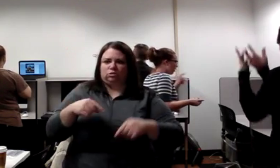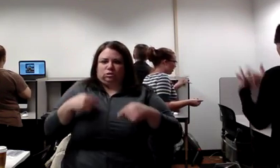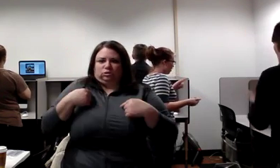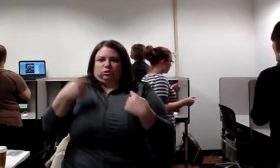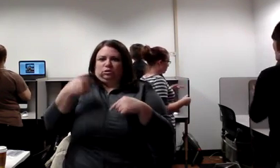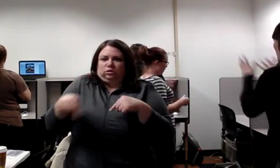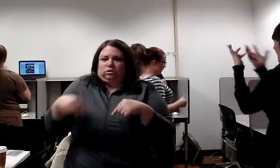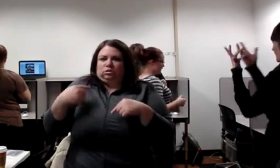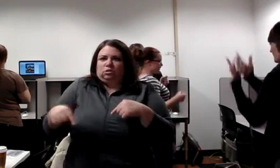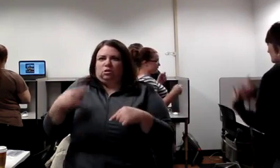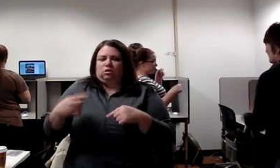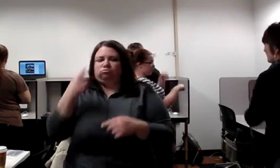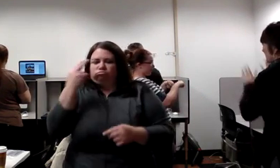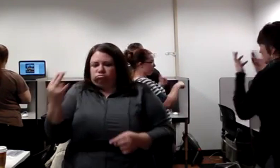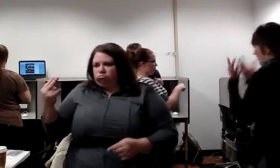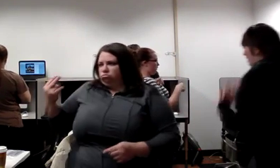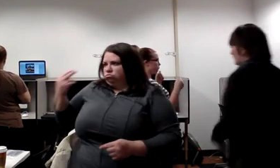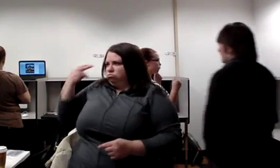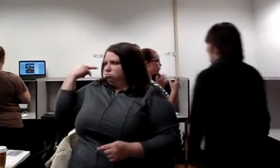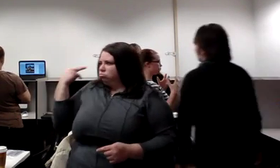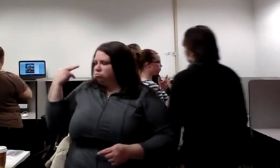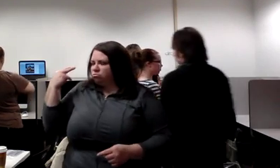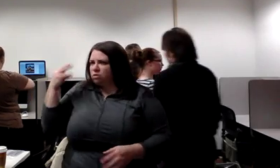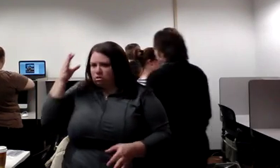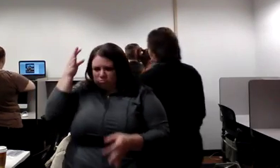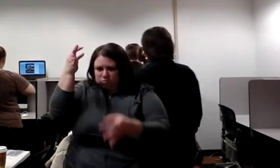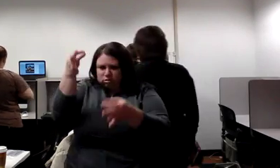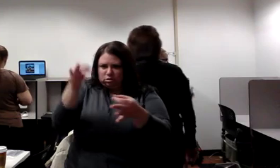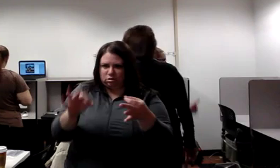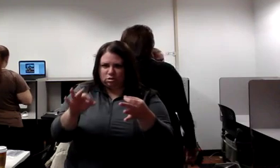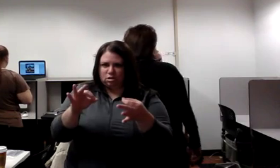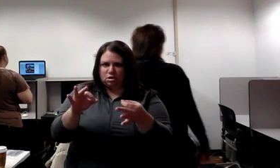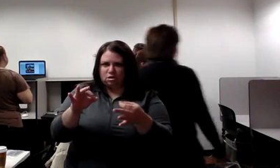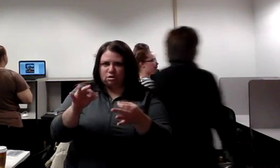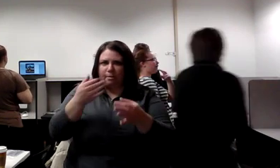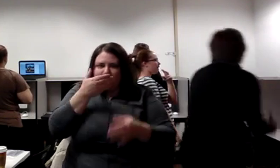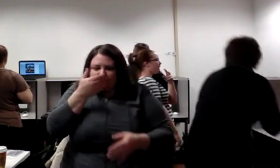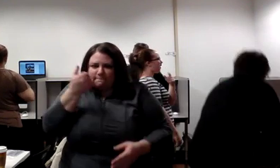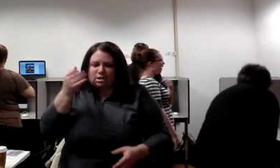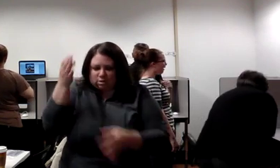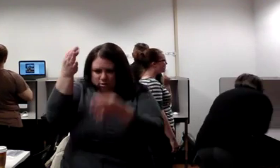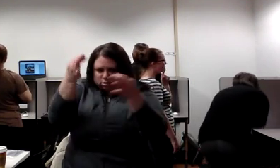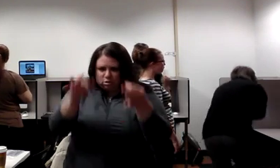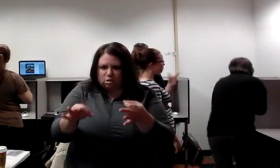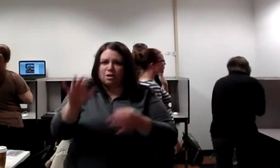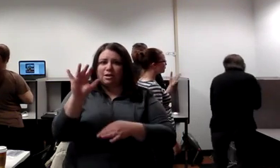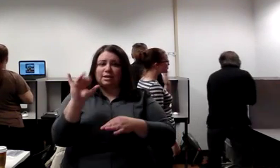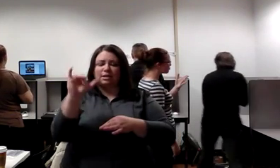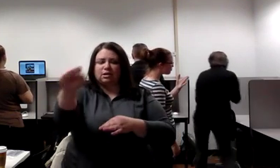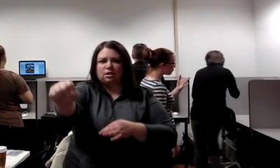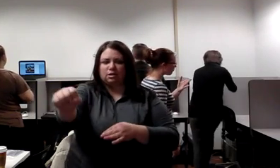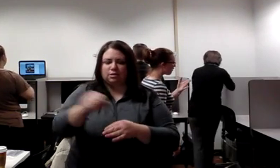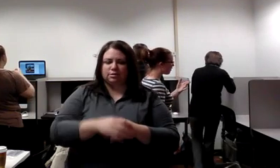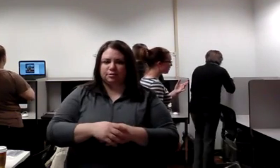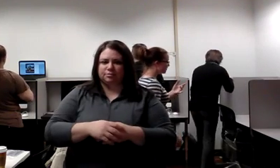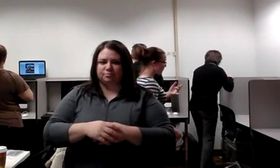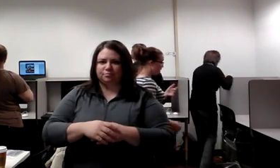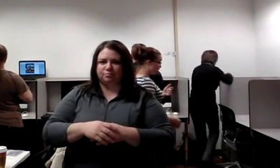one of the best decisions I ever made. The minute I dropped out, I could stop taking the required classes that